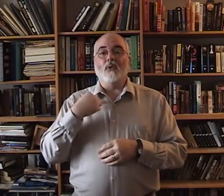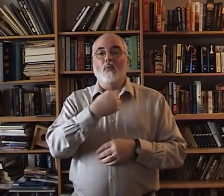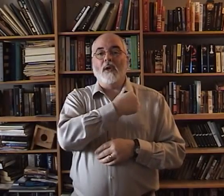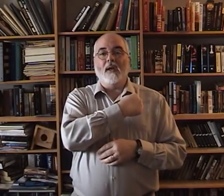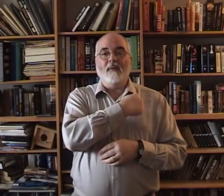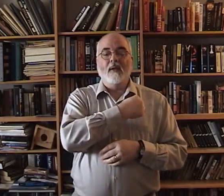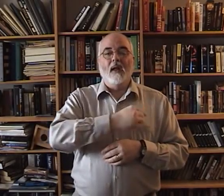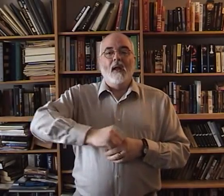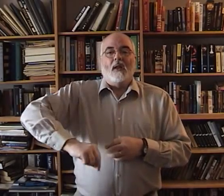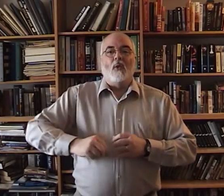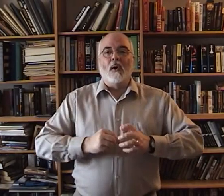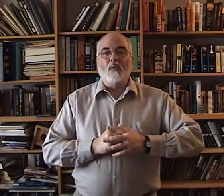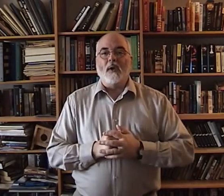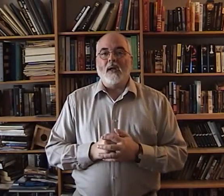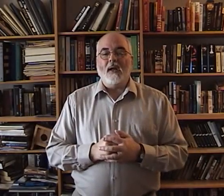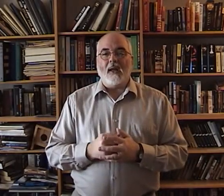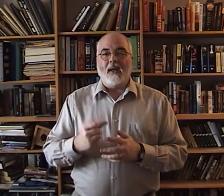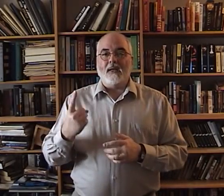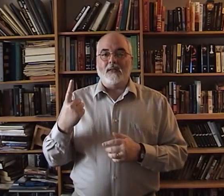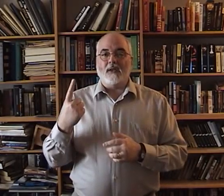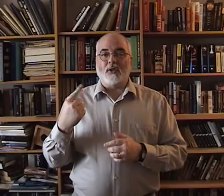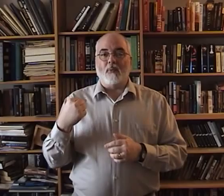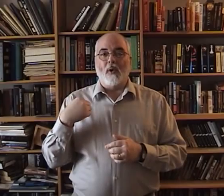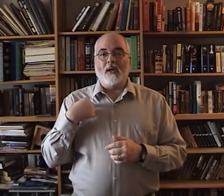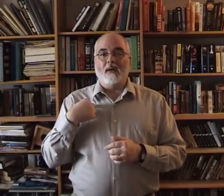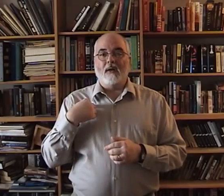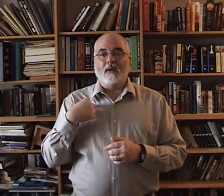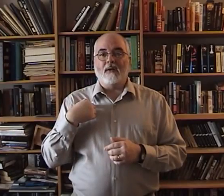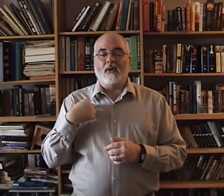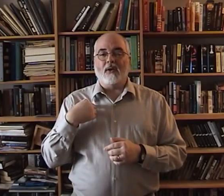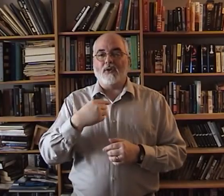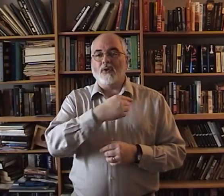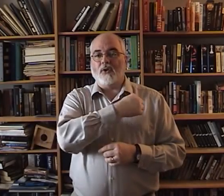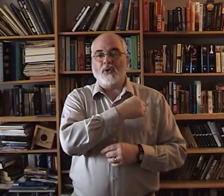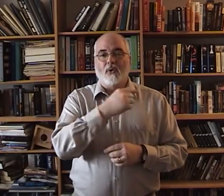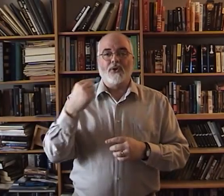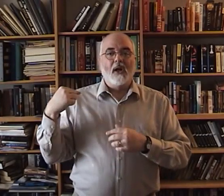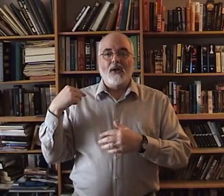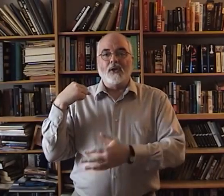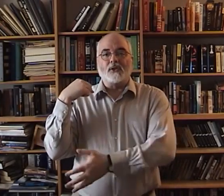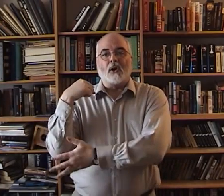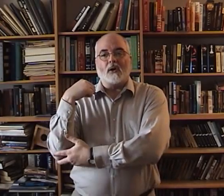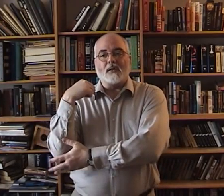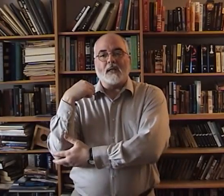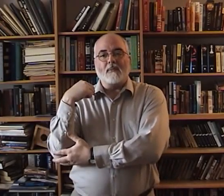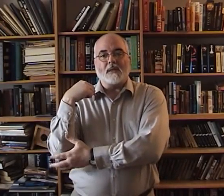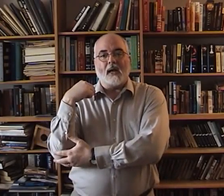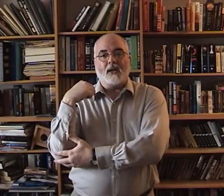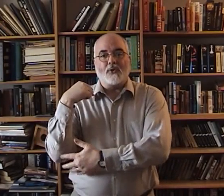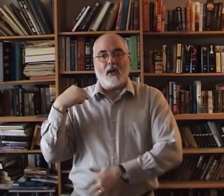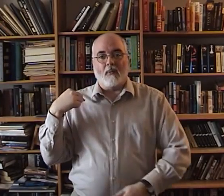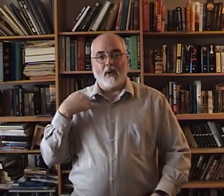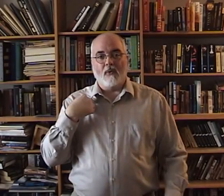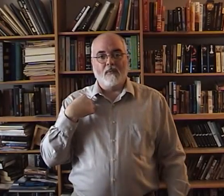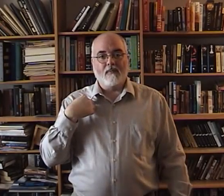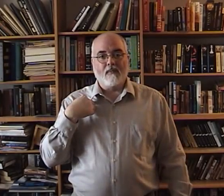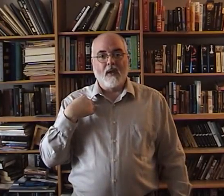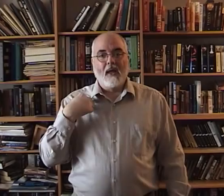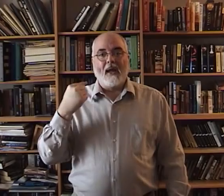we. The word we is just pointed to the shoulder. You start on the same side as your elbow, and